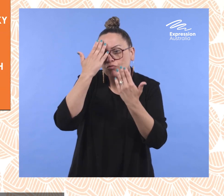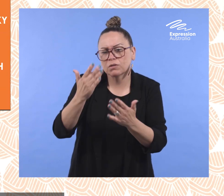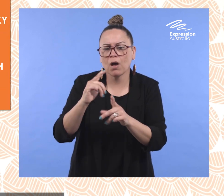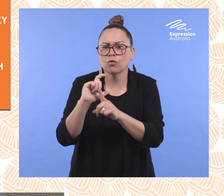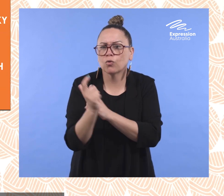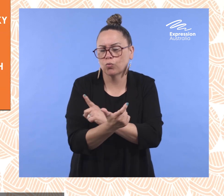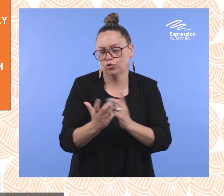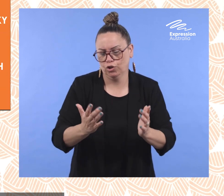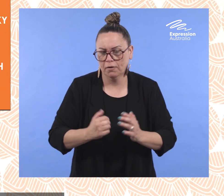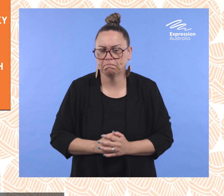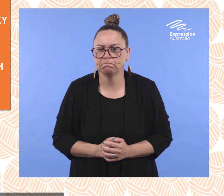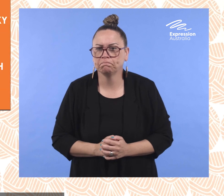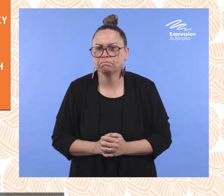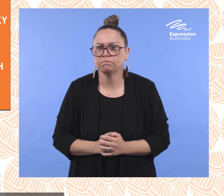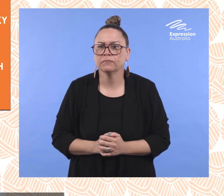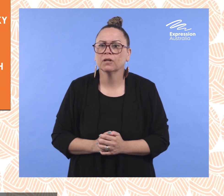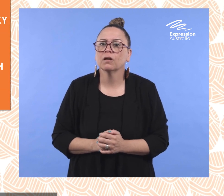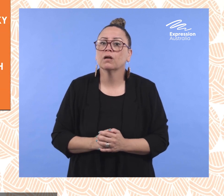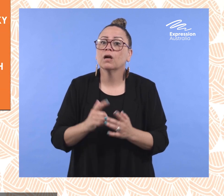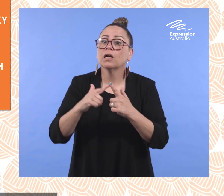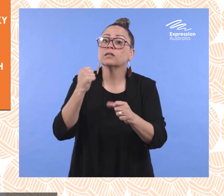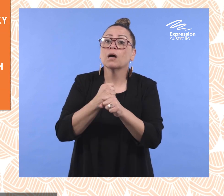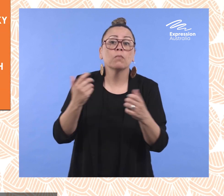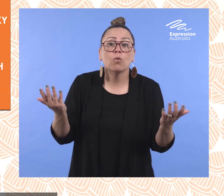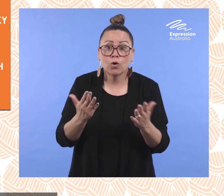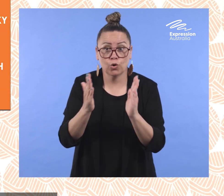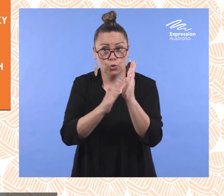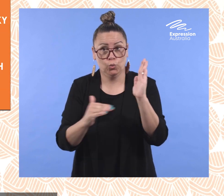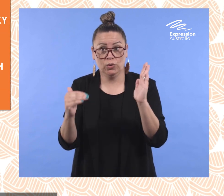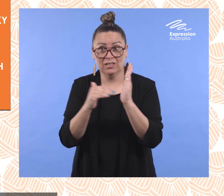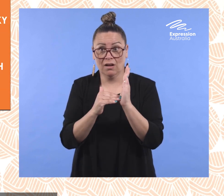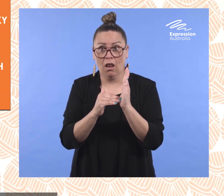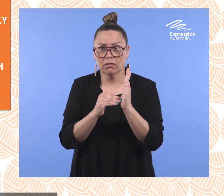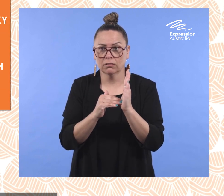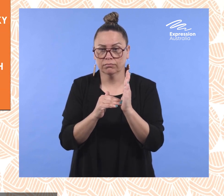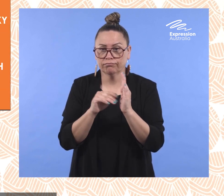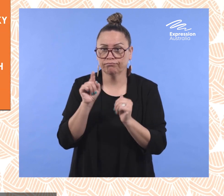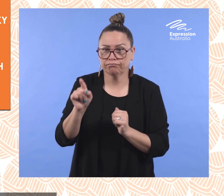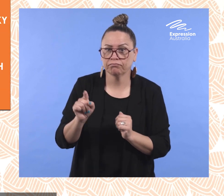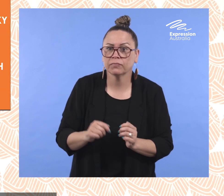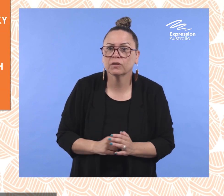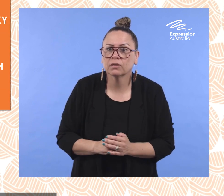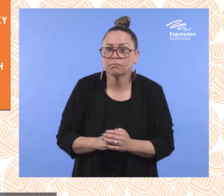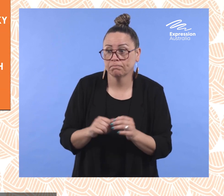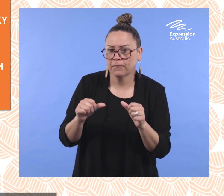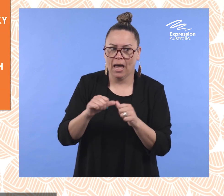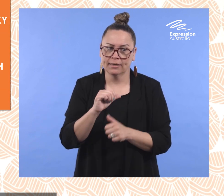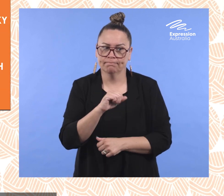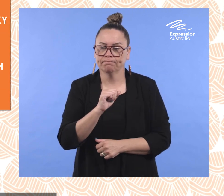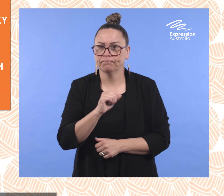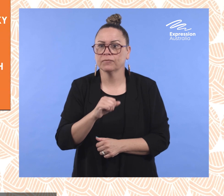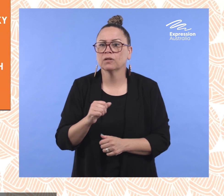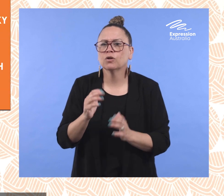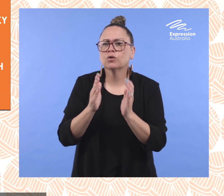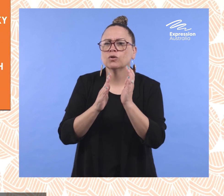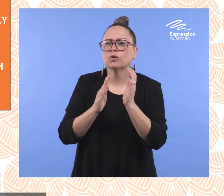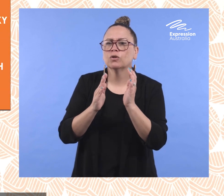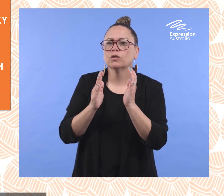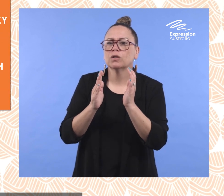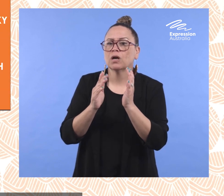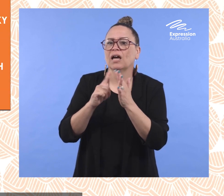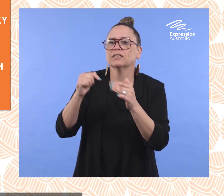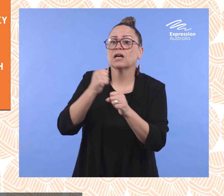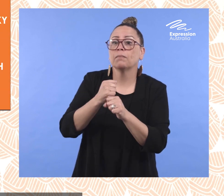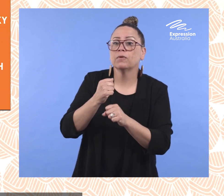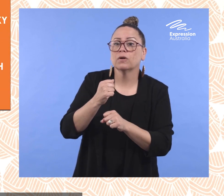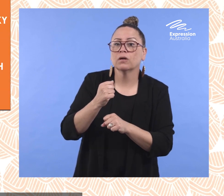and protection of culture. But there's examples in New Zealand, Aunty Munya. There's